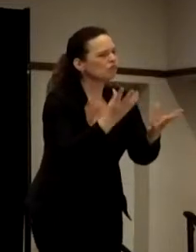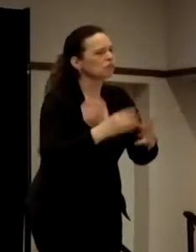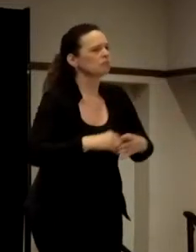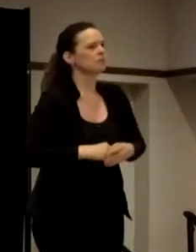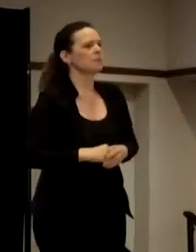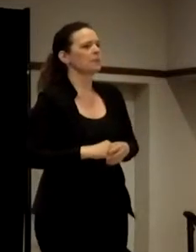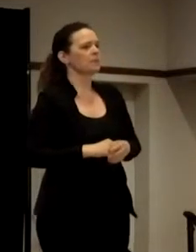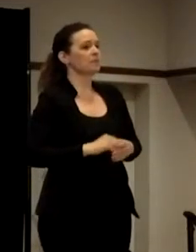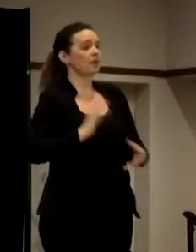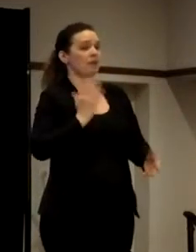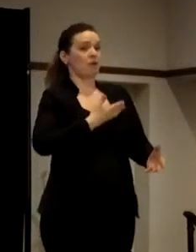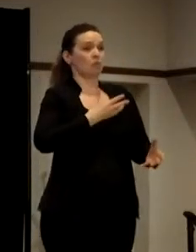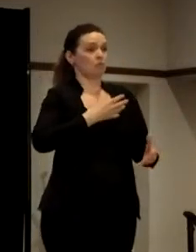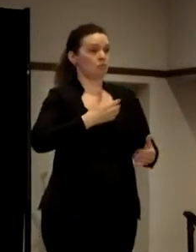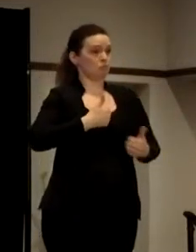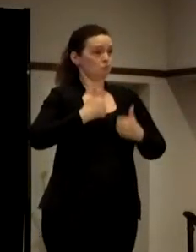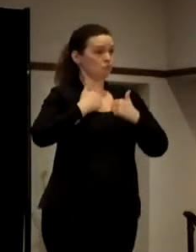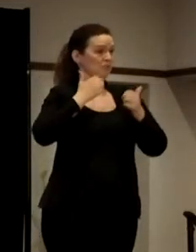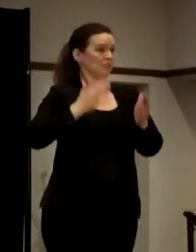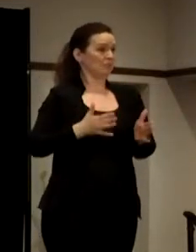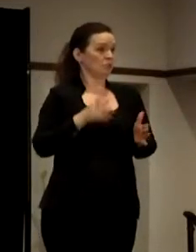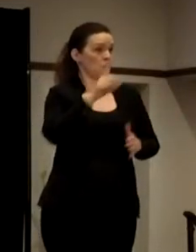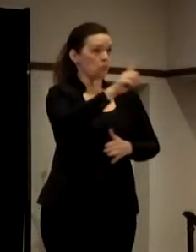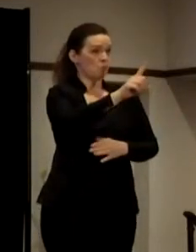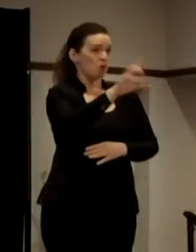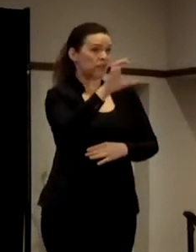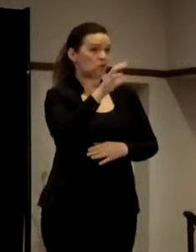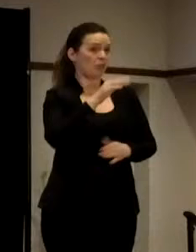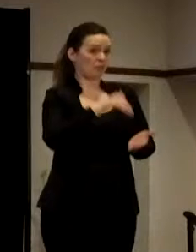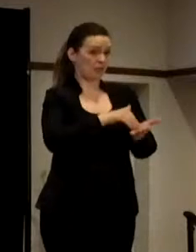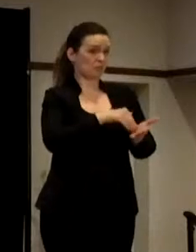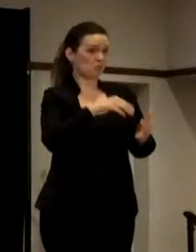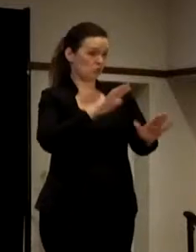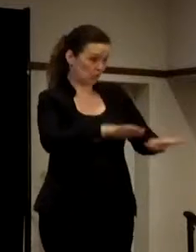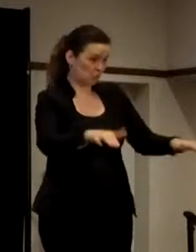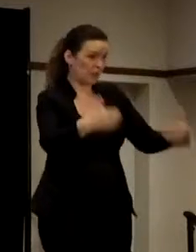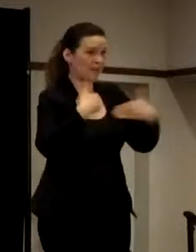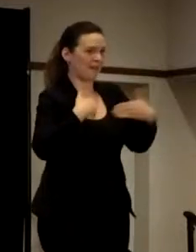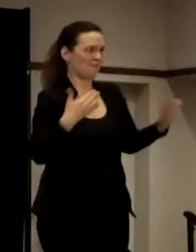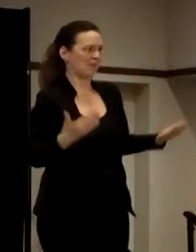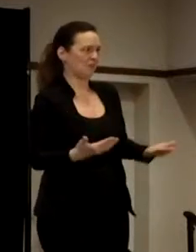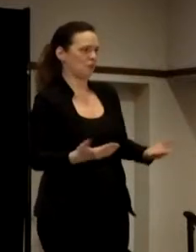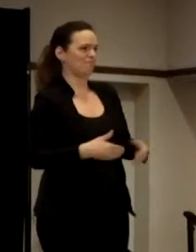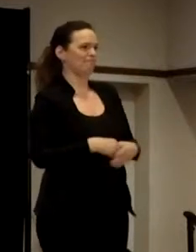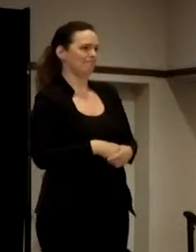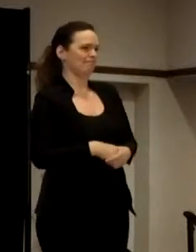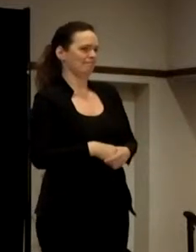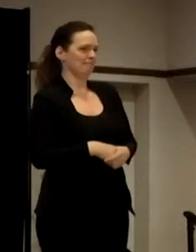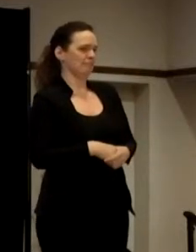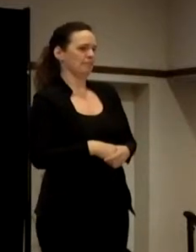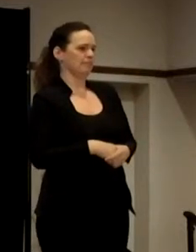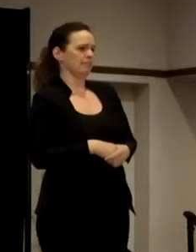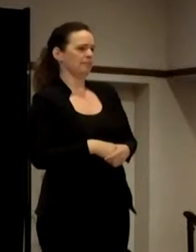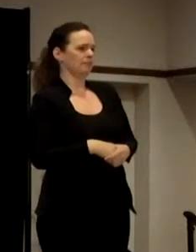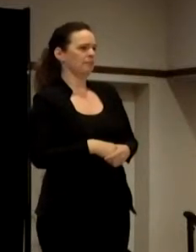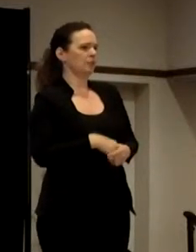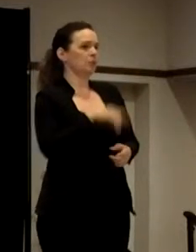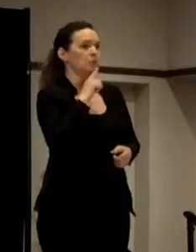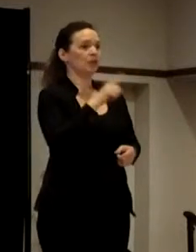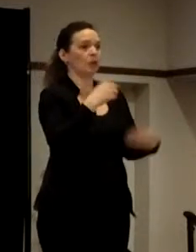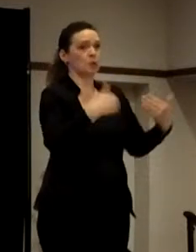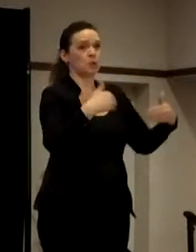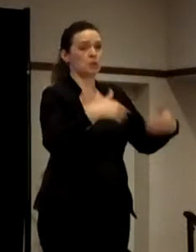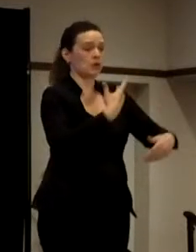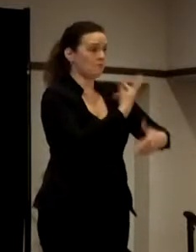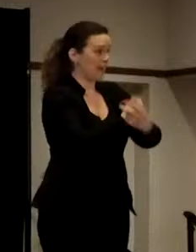community. So we're doing really well with the vaccine. I've encouraged the state to open